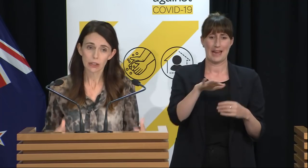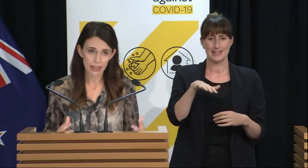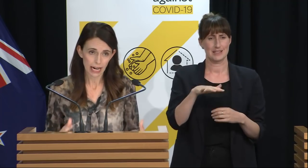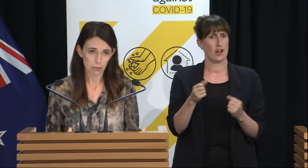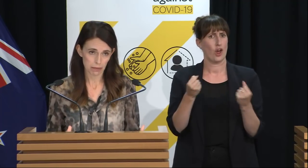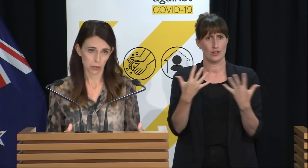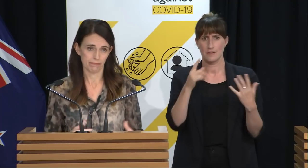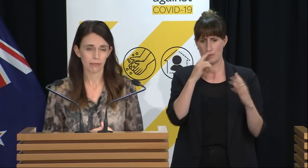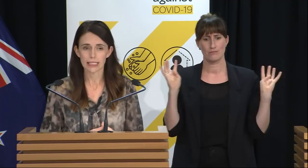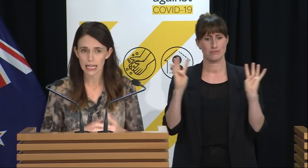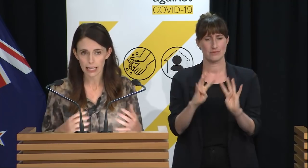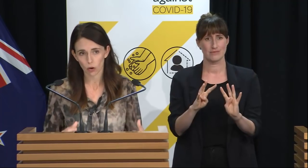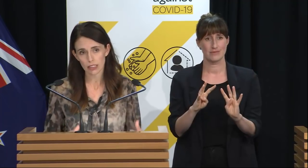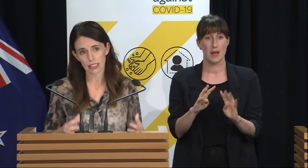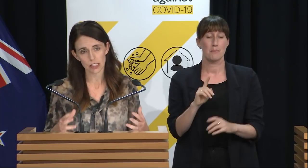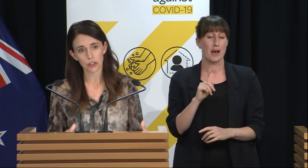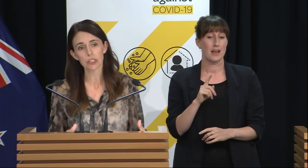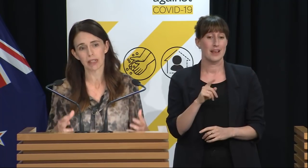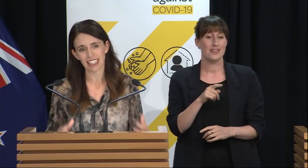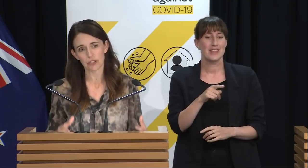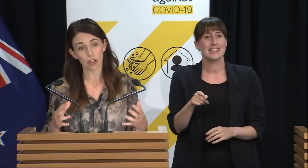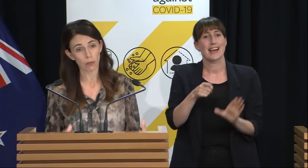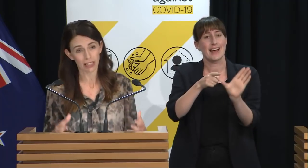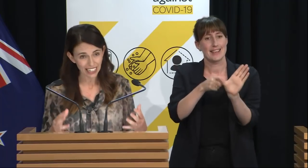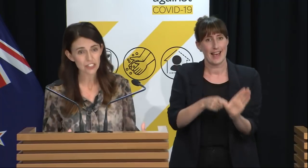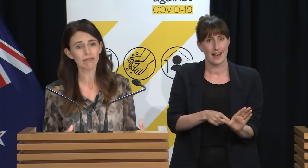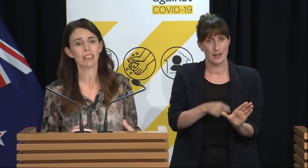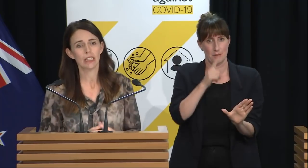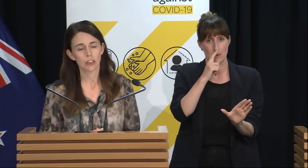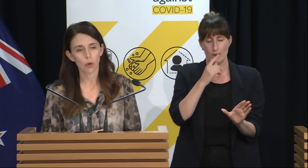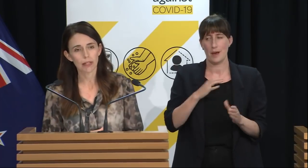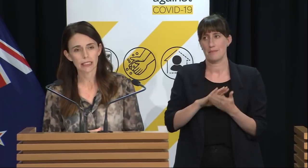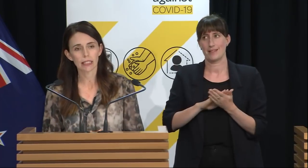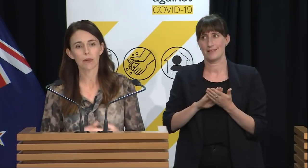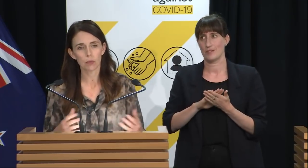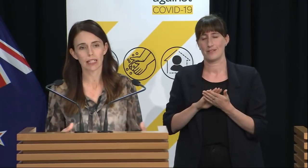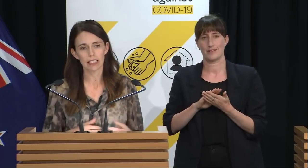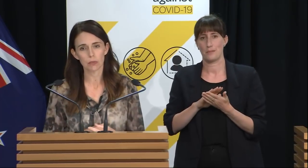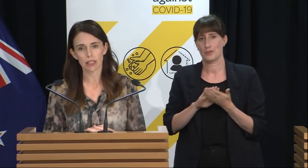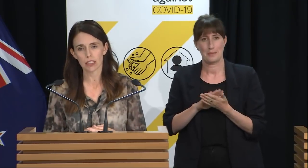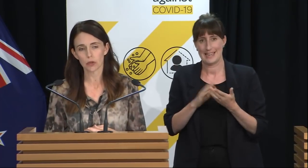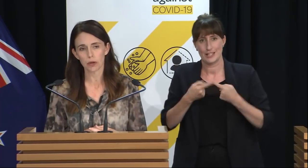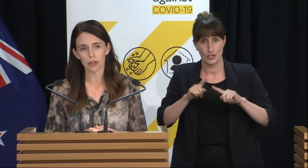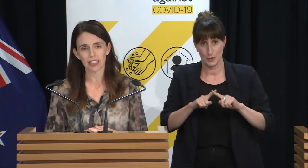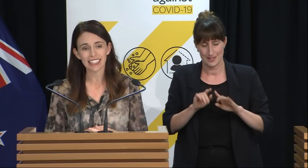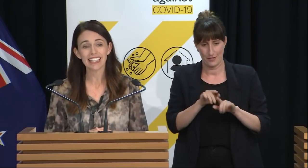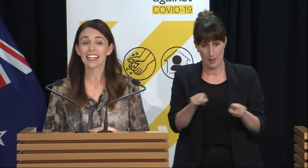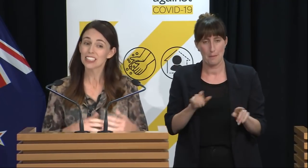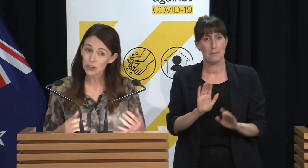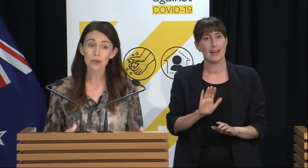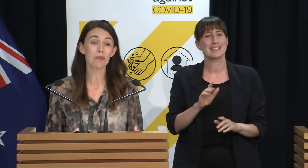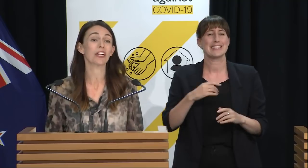are dealing with young people. I say that not as an excuse, but an extra complication to what we're dealing with when it is within a school